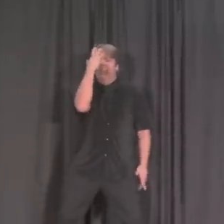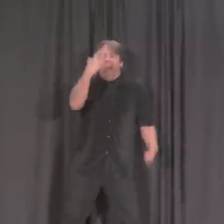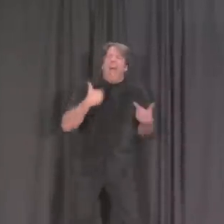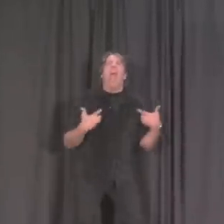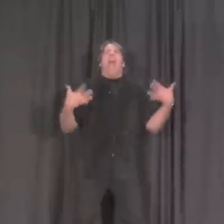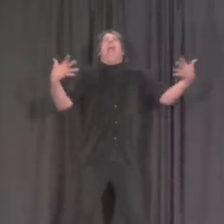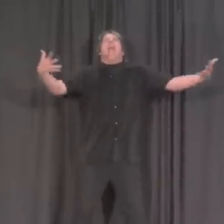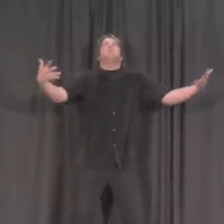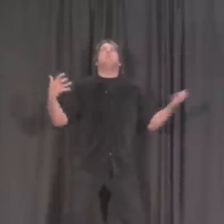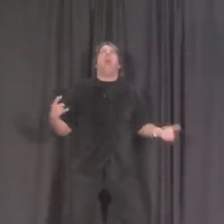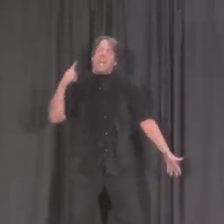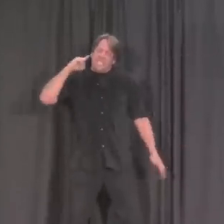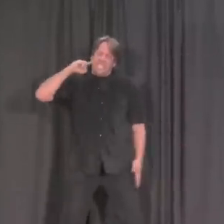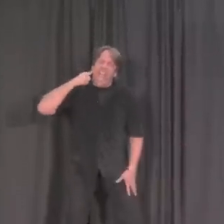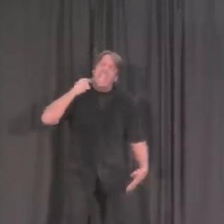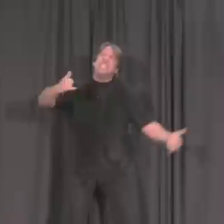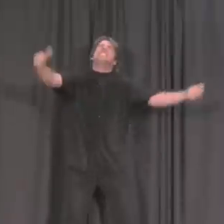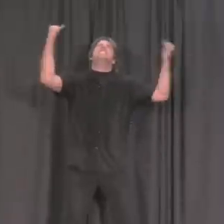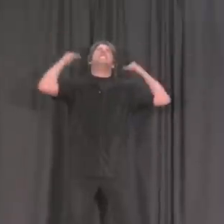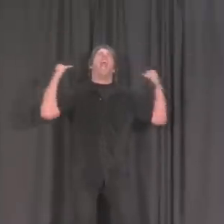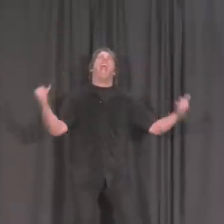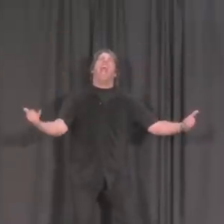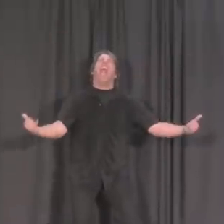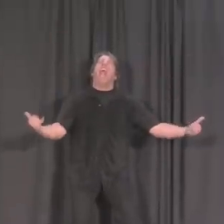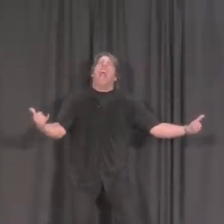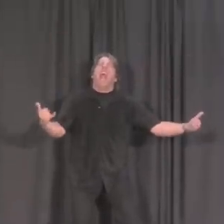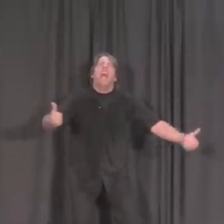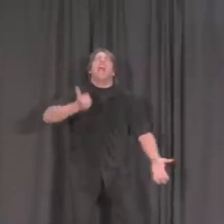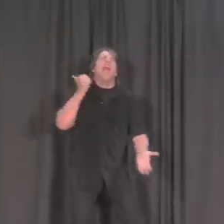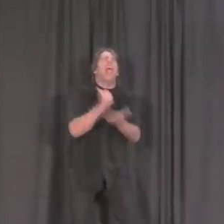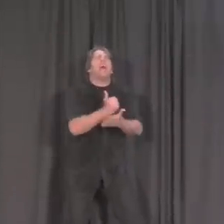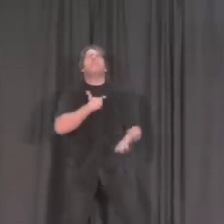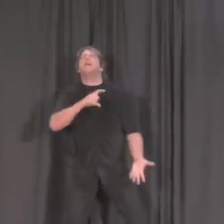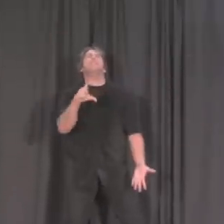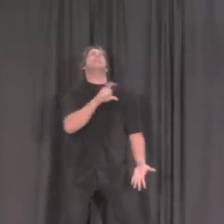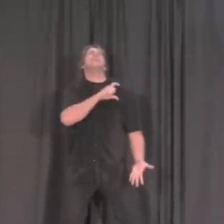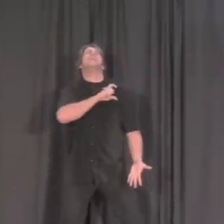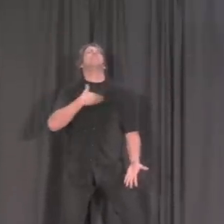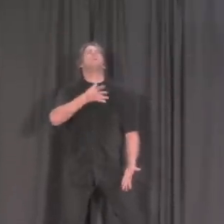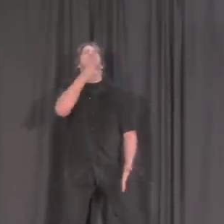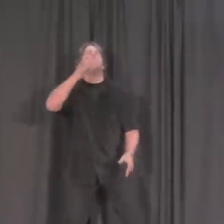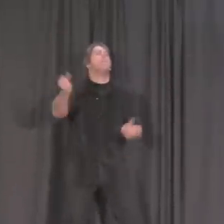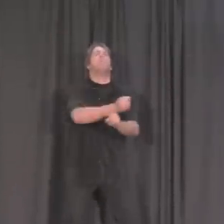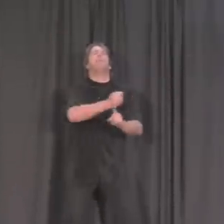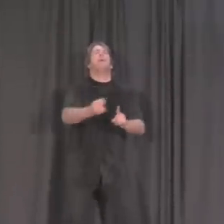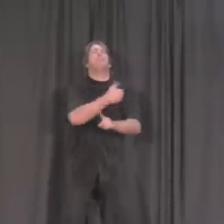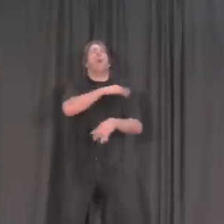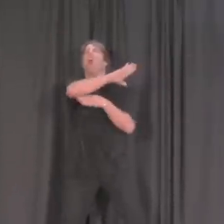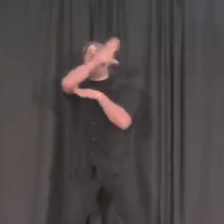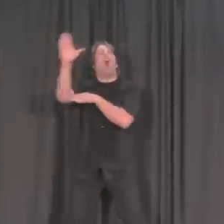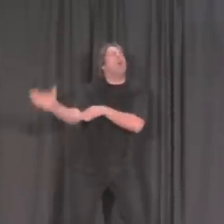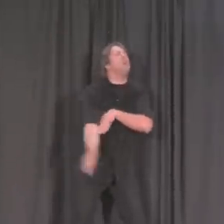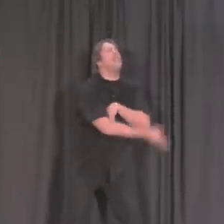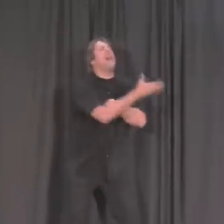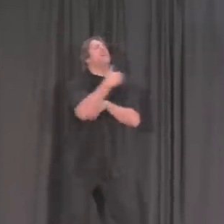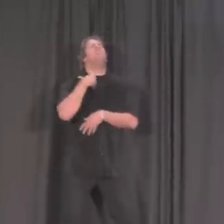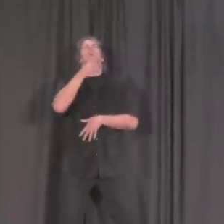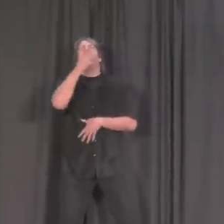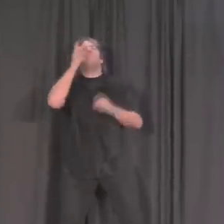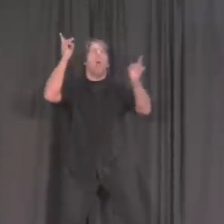So I would scream my head off, I want candy. Now, help me, Mr. Policeman. My mother is abusing